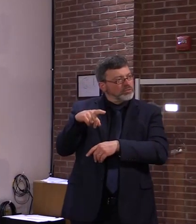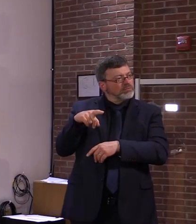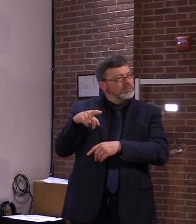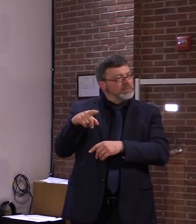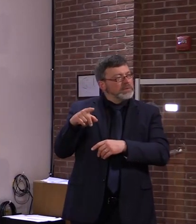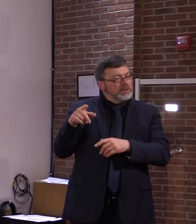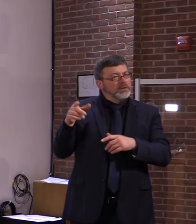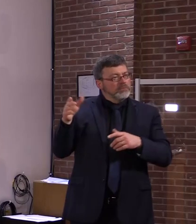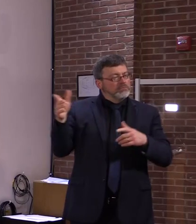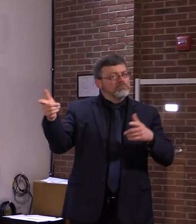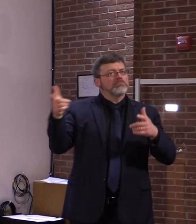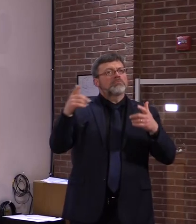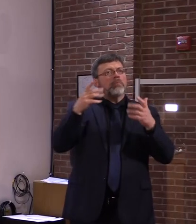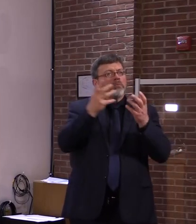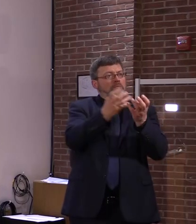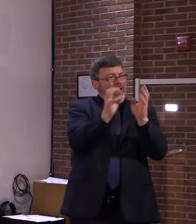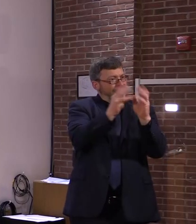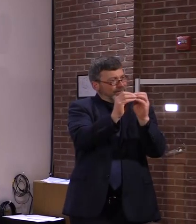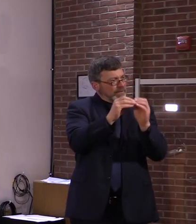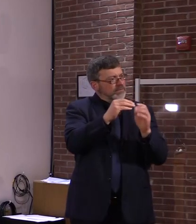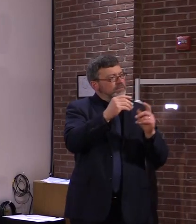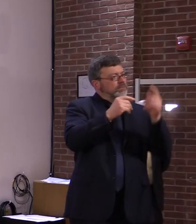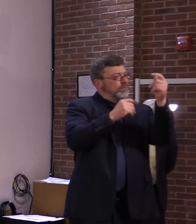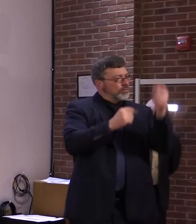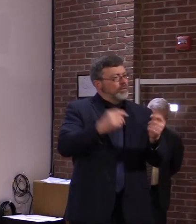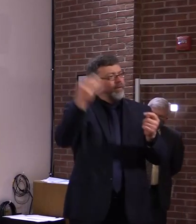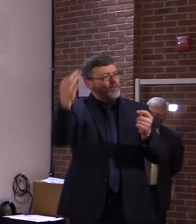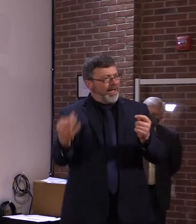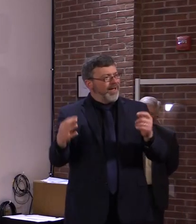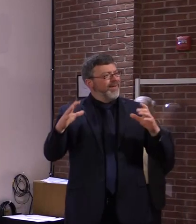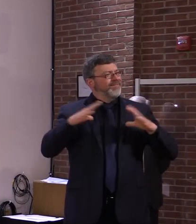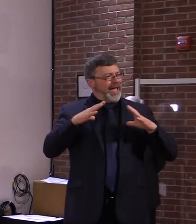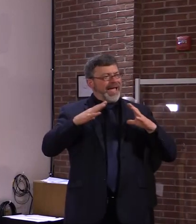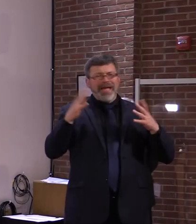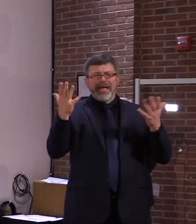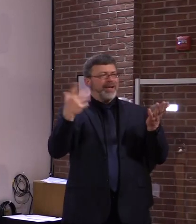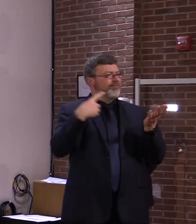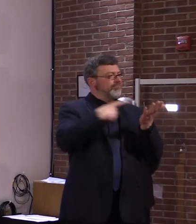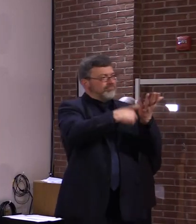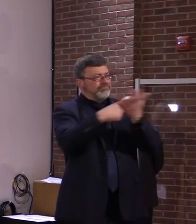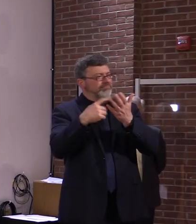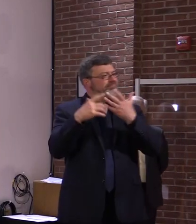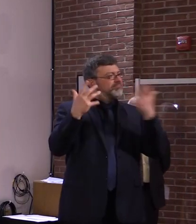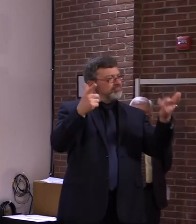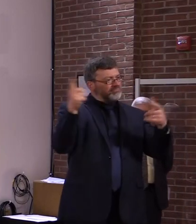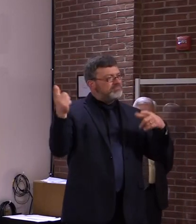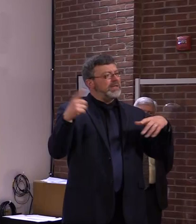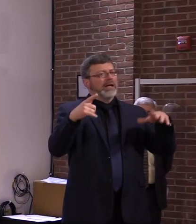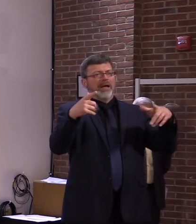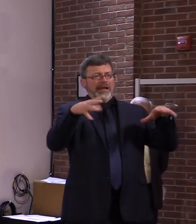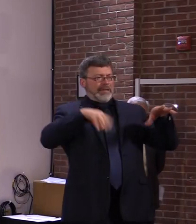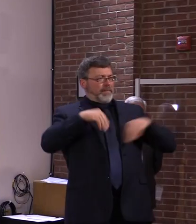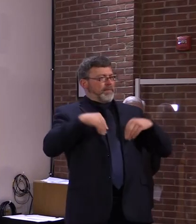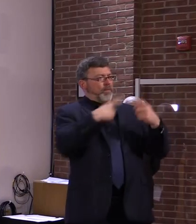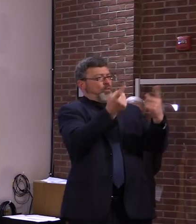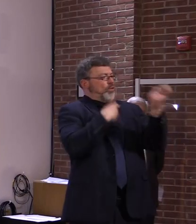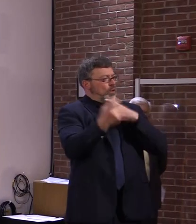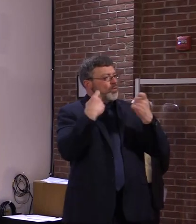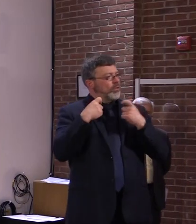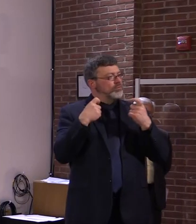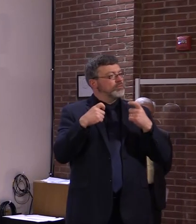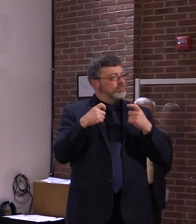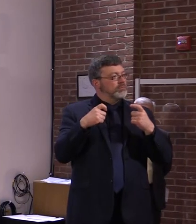to everybody from all over for basically take on any questions till the end of the day.